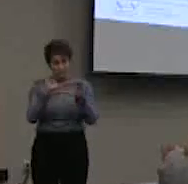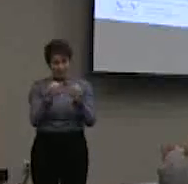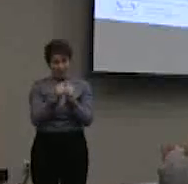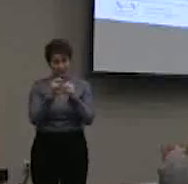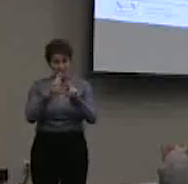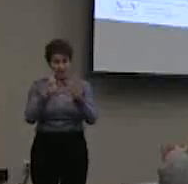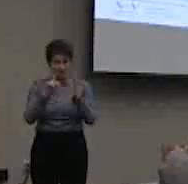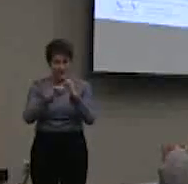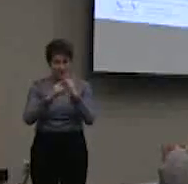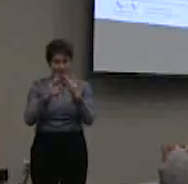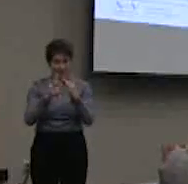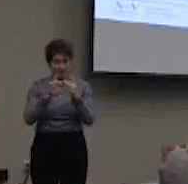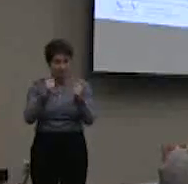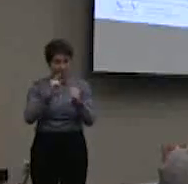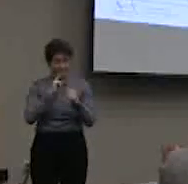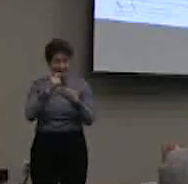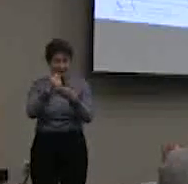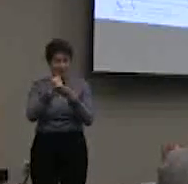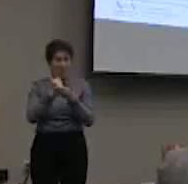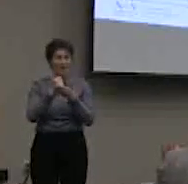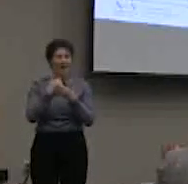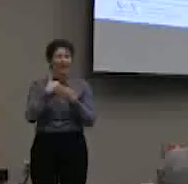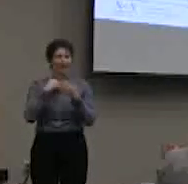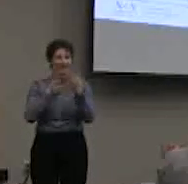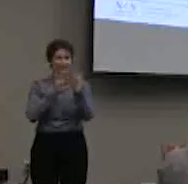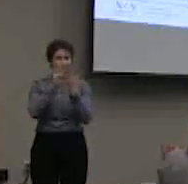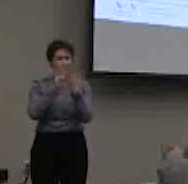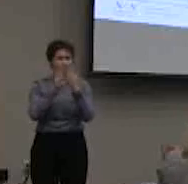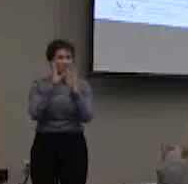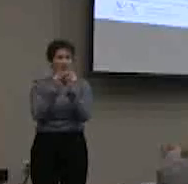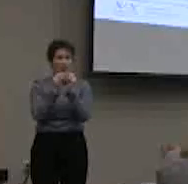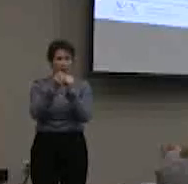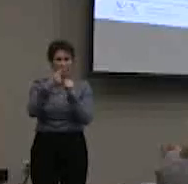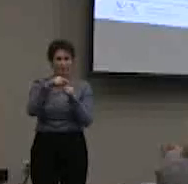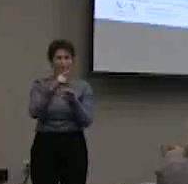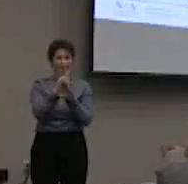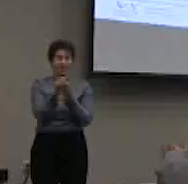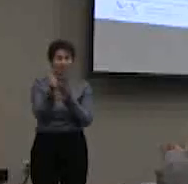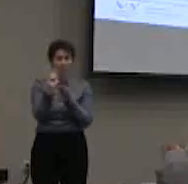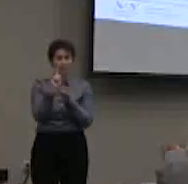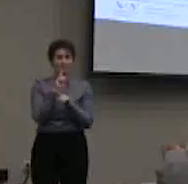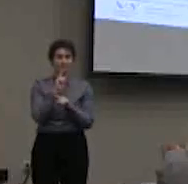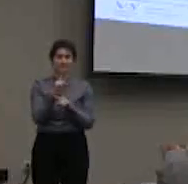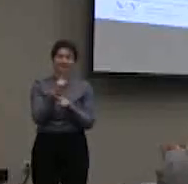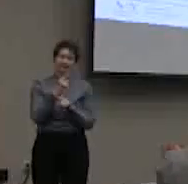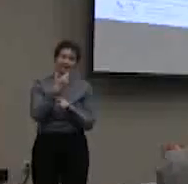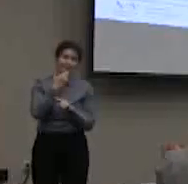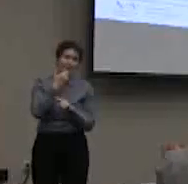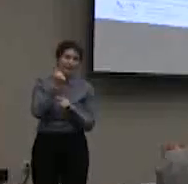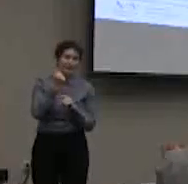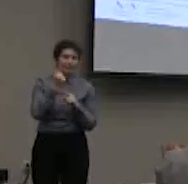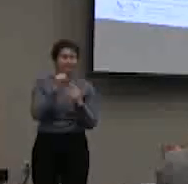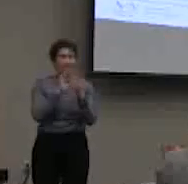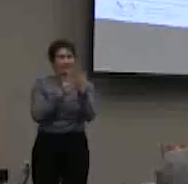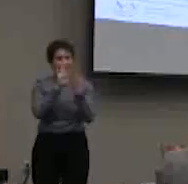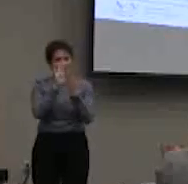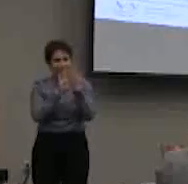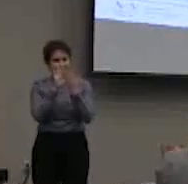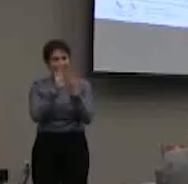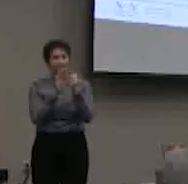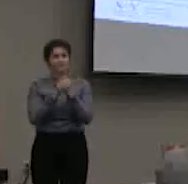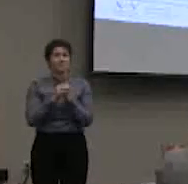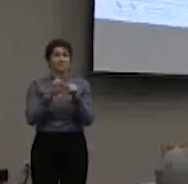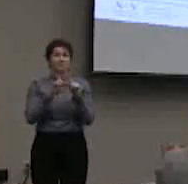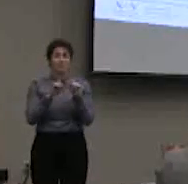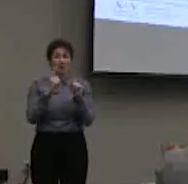had a face-to-face with them last week, and there's nothing like face-to-face. But one of the things that they really helped us